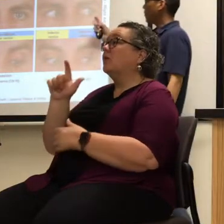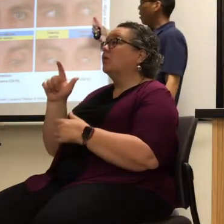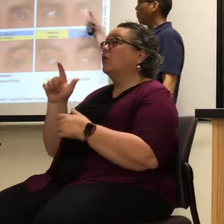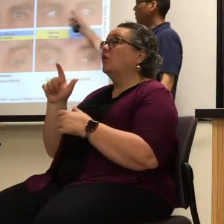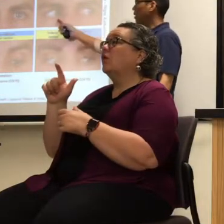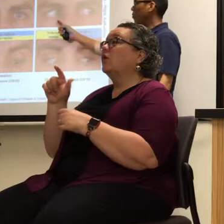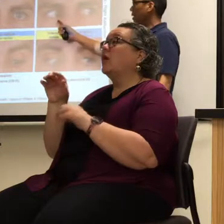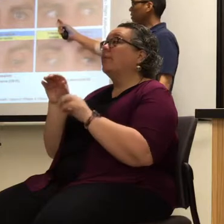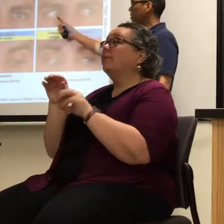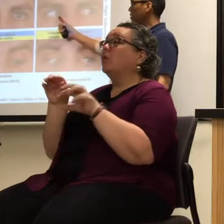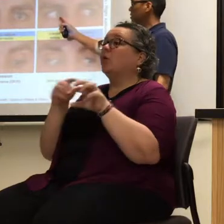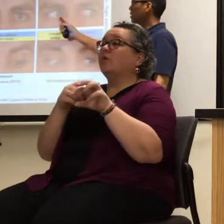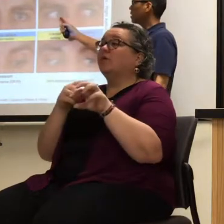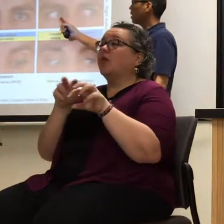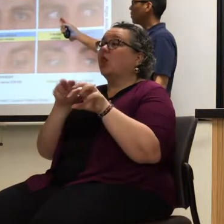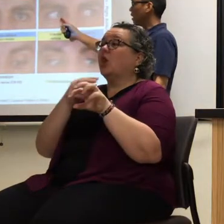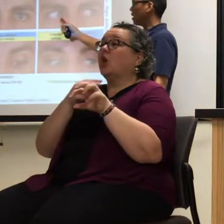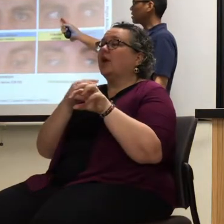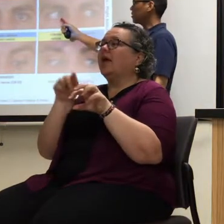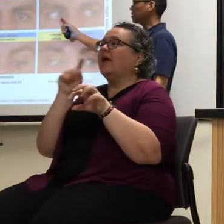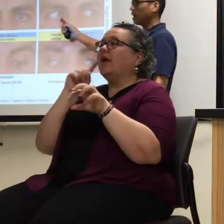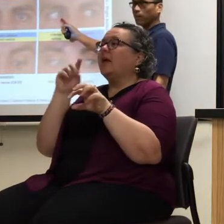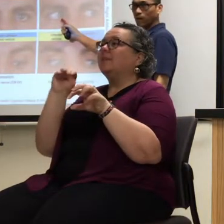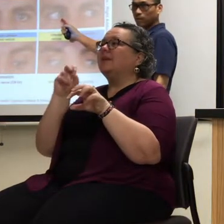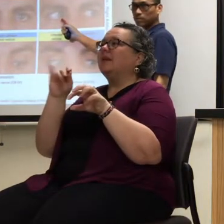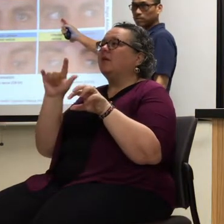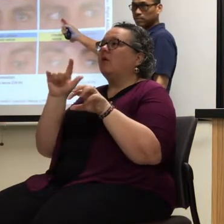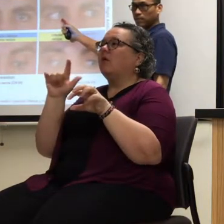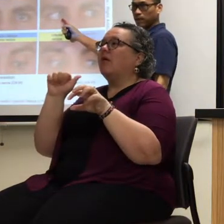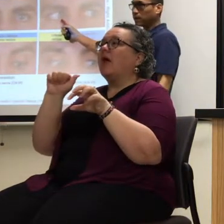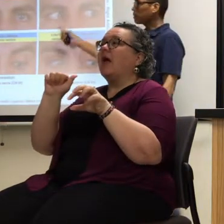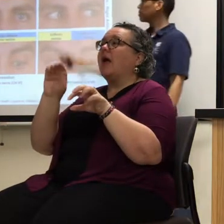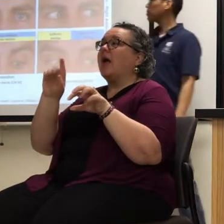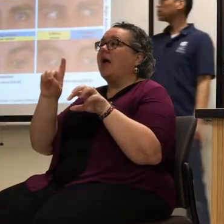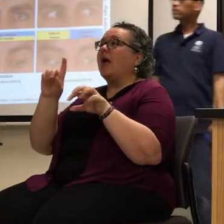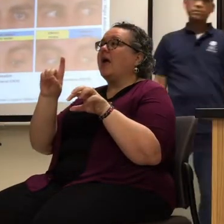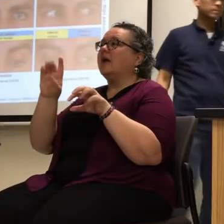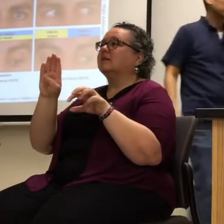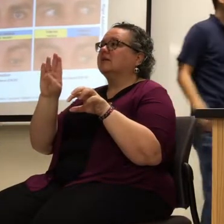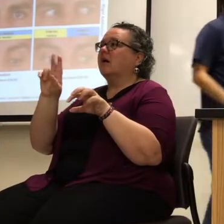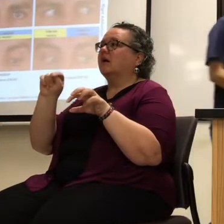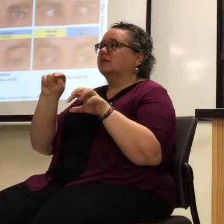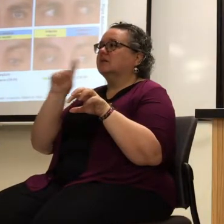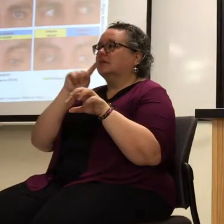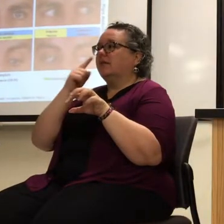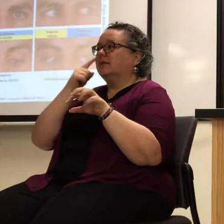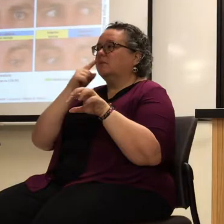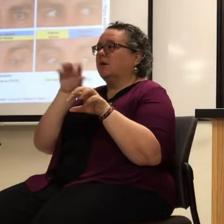this eyeball, medial rectus abducts this eyeball. Okay.